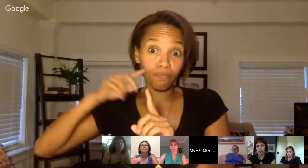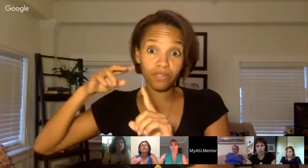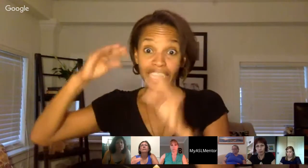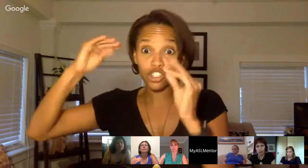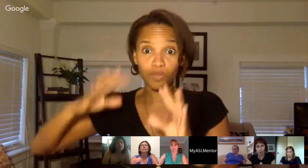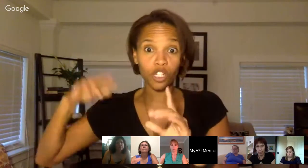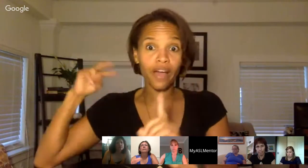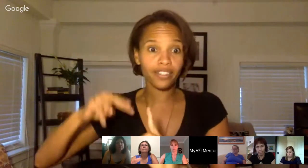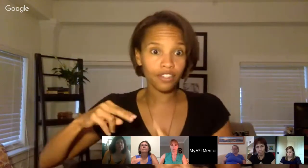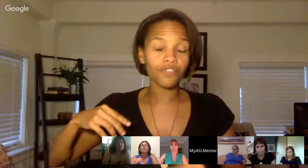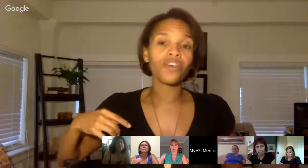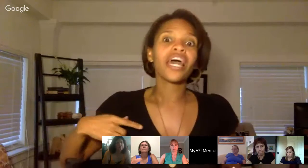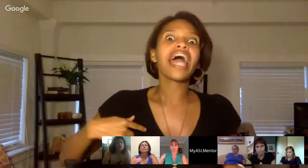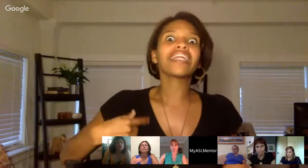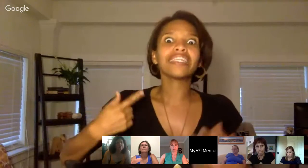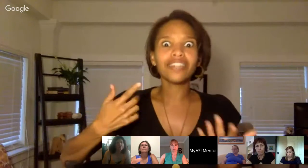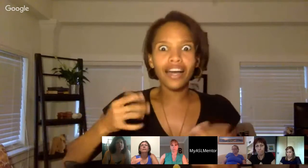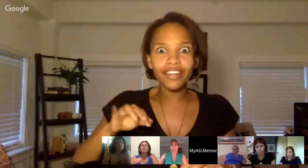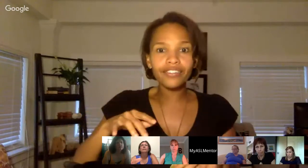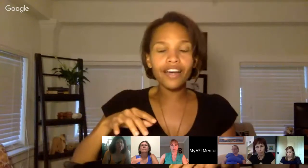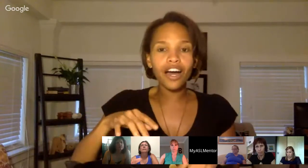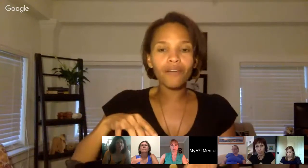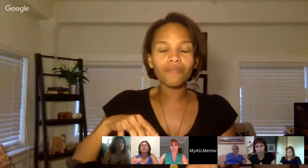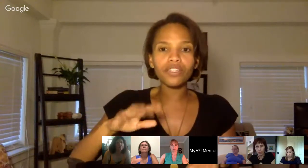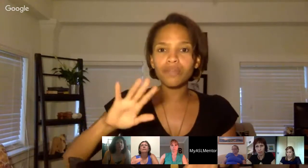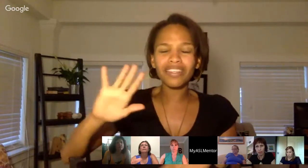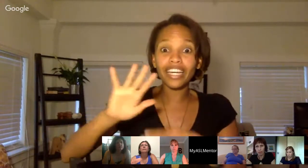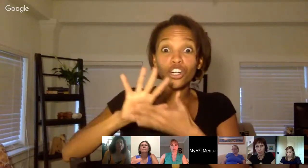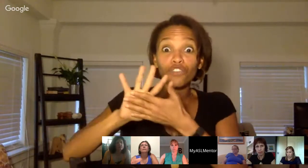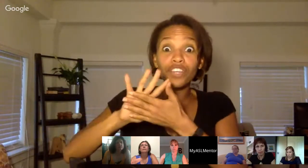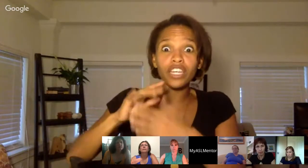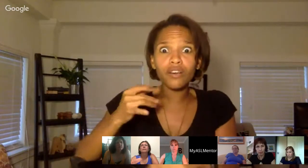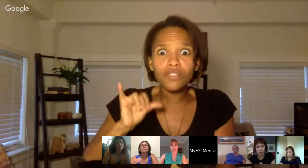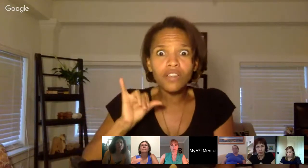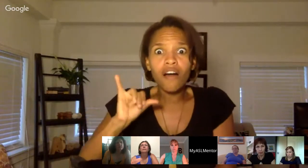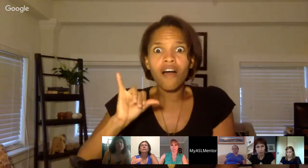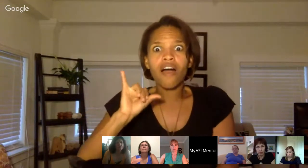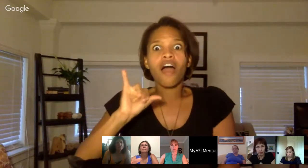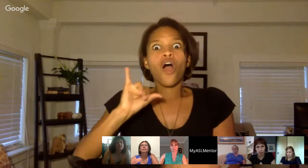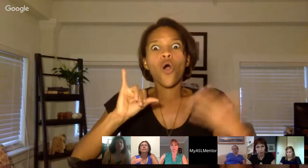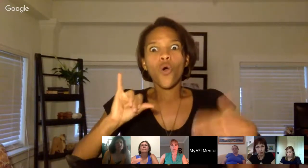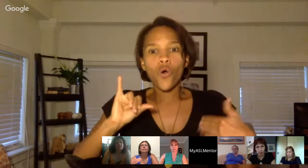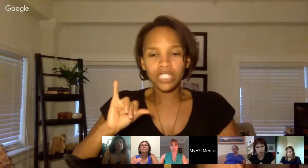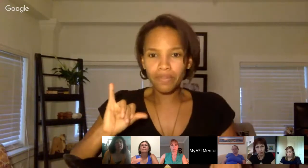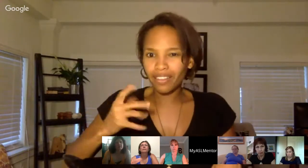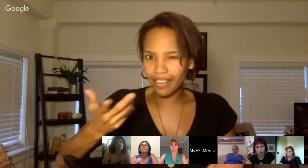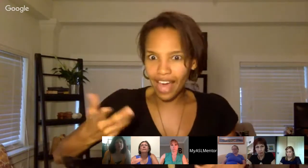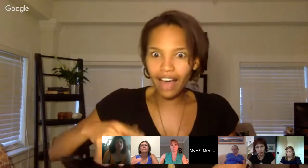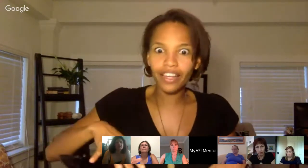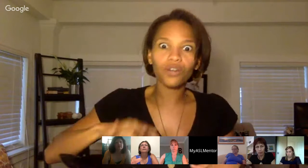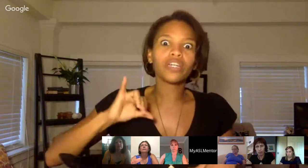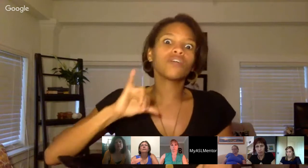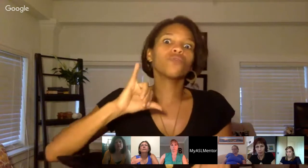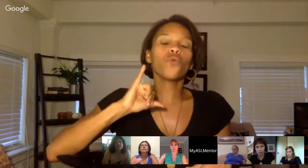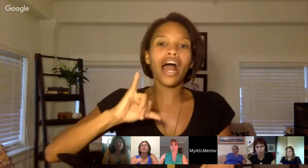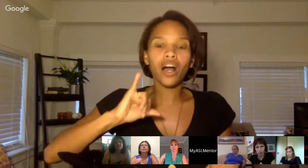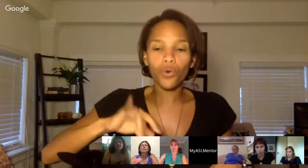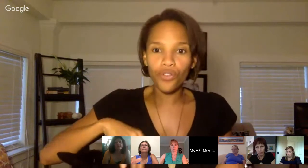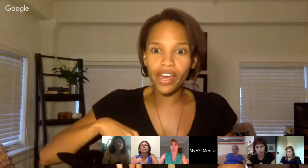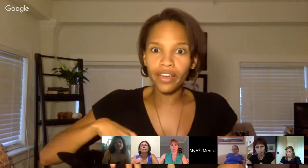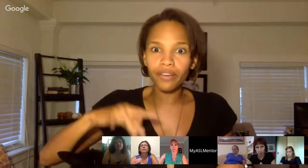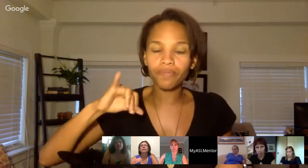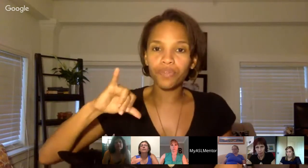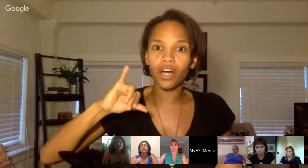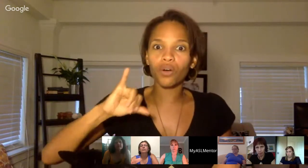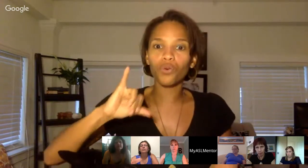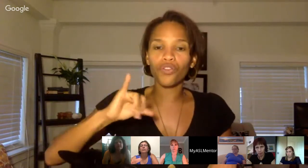deaf teacher's perspective, and he signed something like her videos, something like that, like,